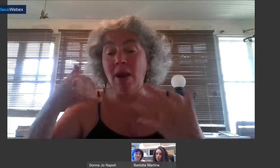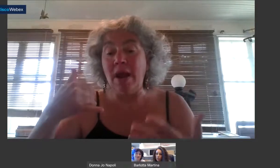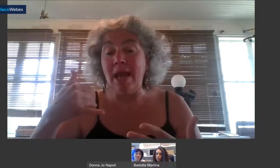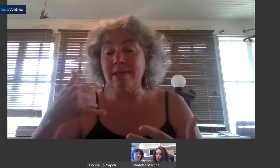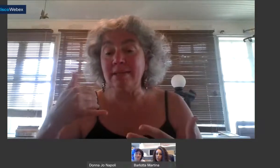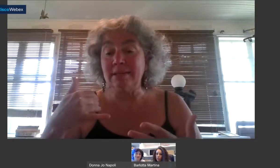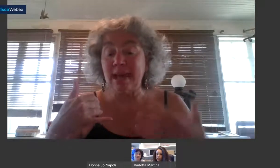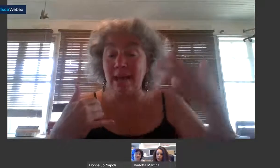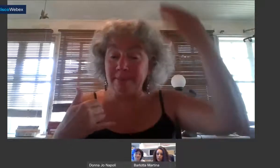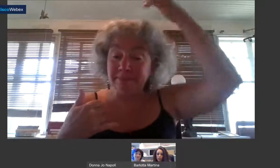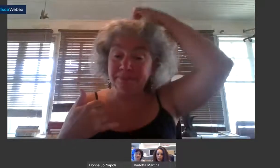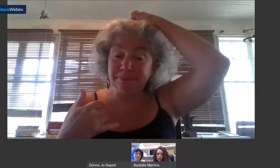Whereas